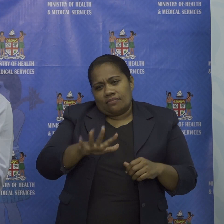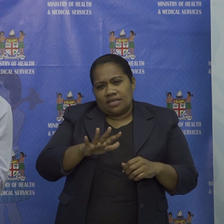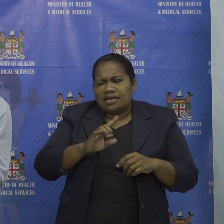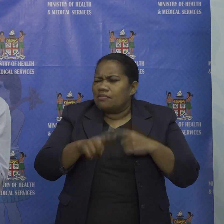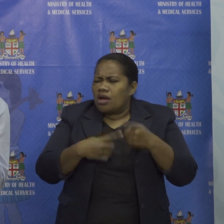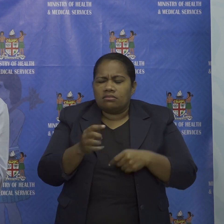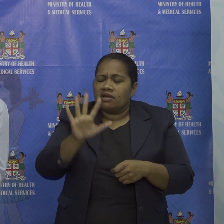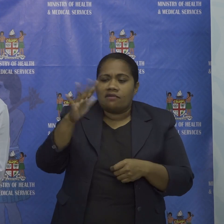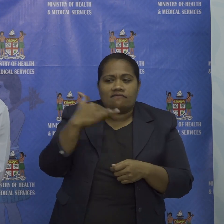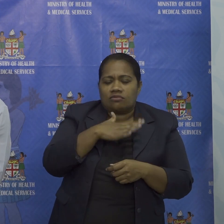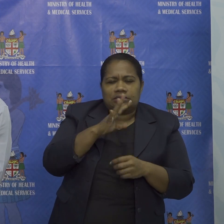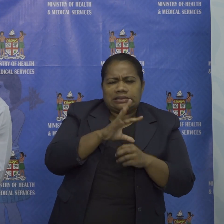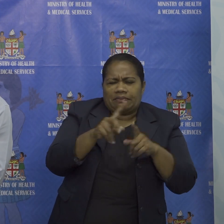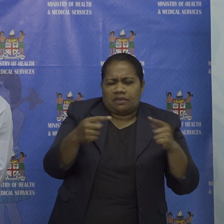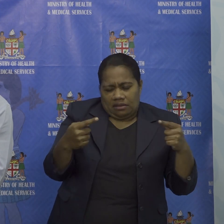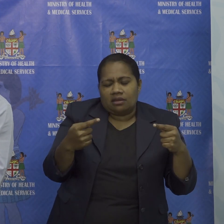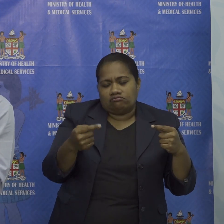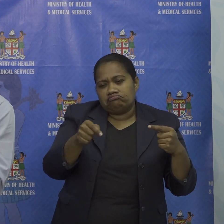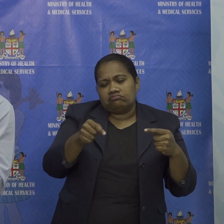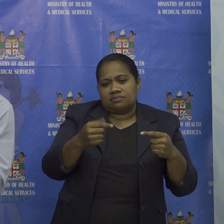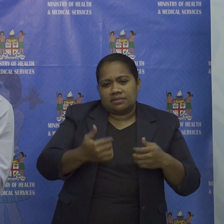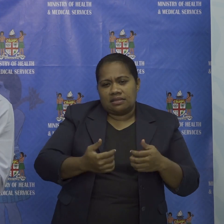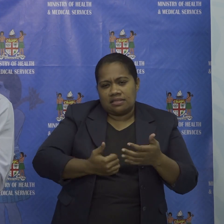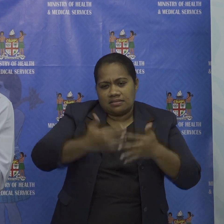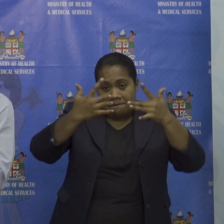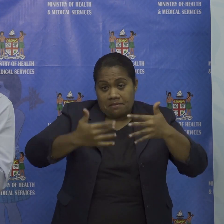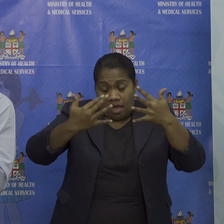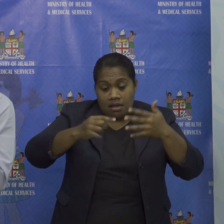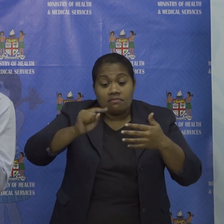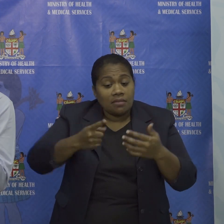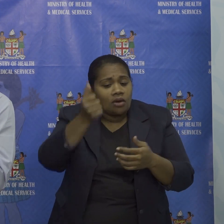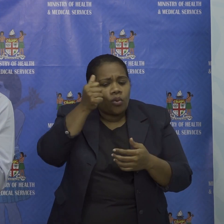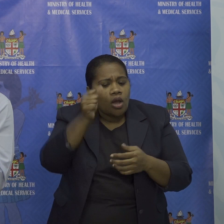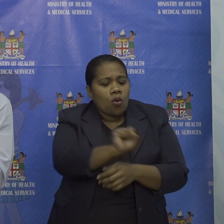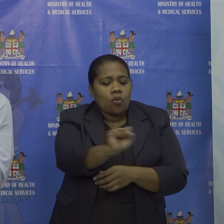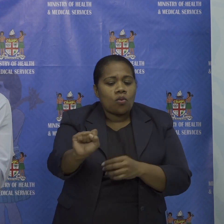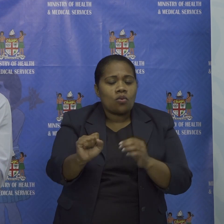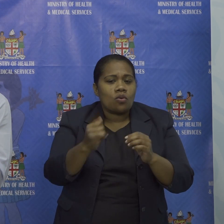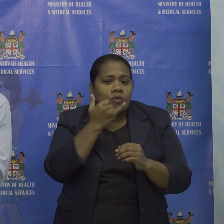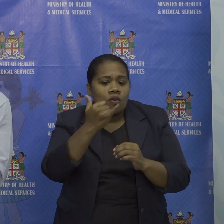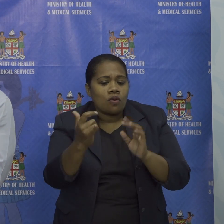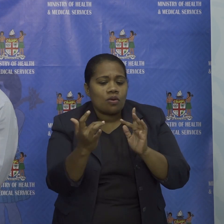It's about 500 and something that we're looking at. But we do know their contact details.